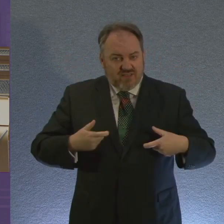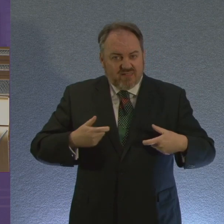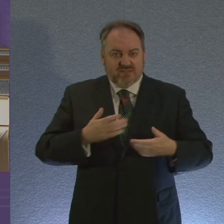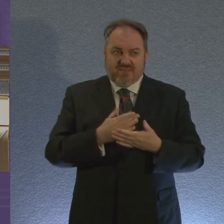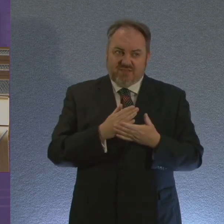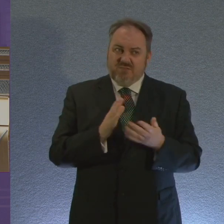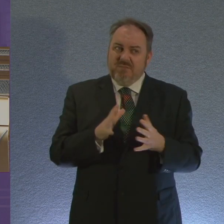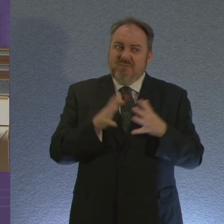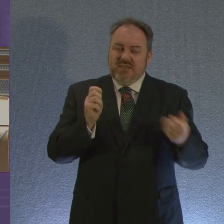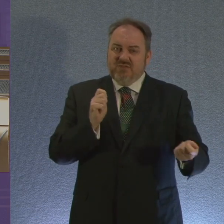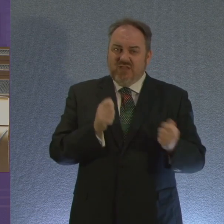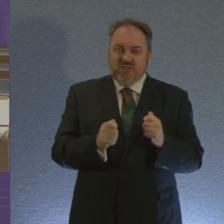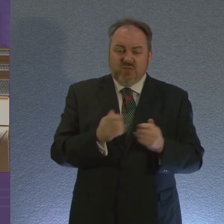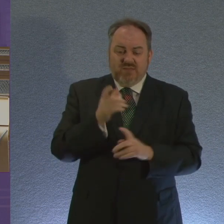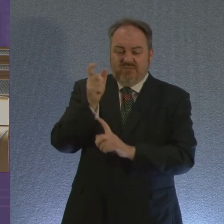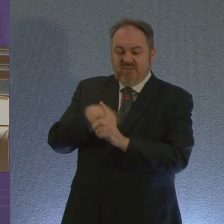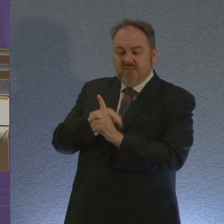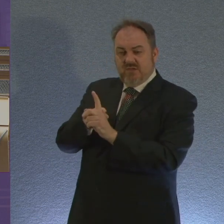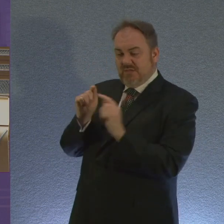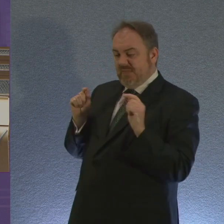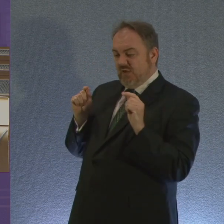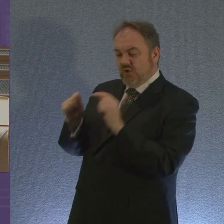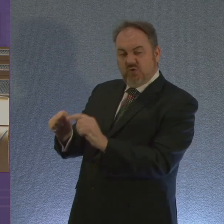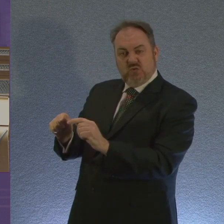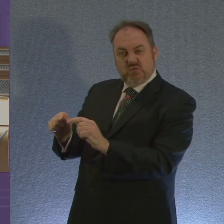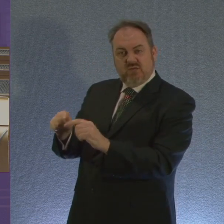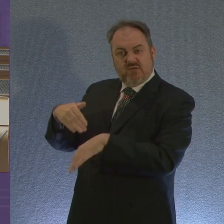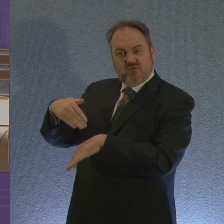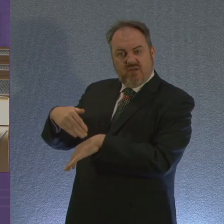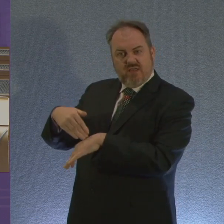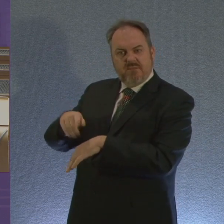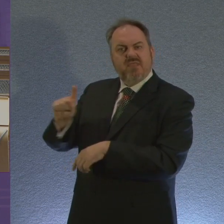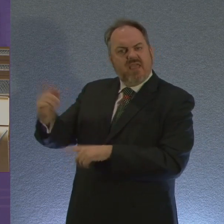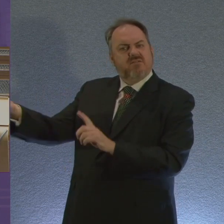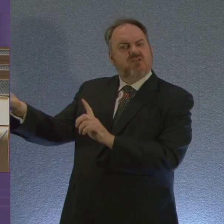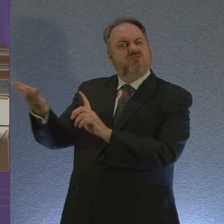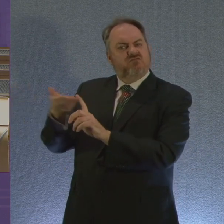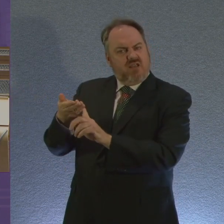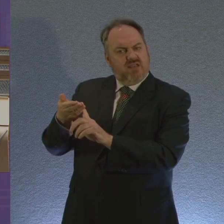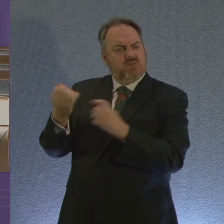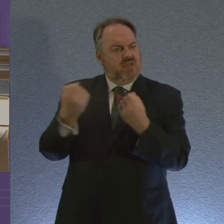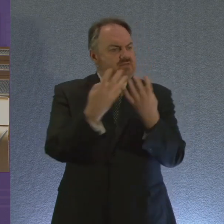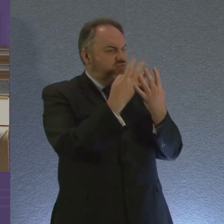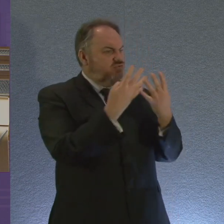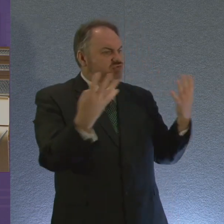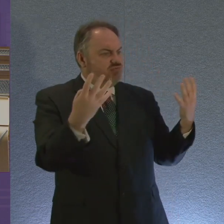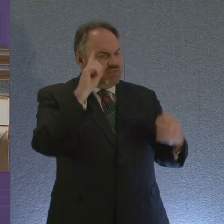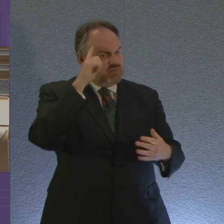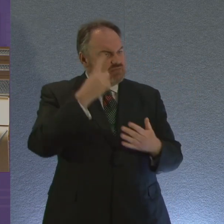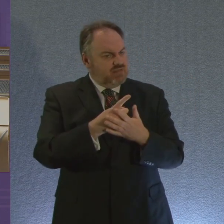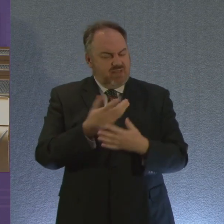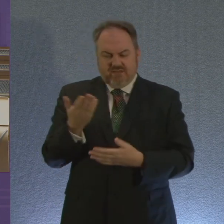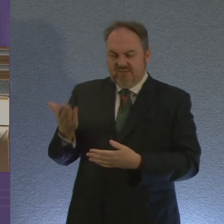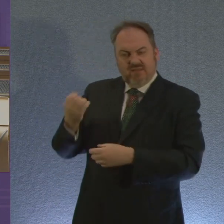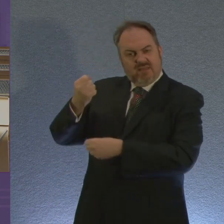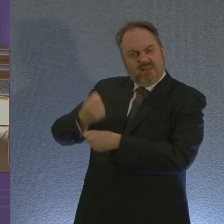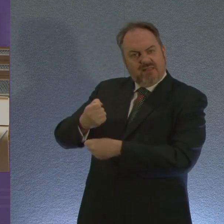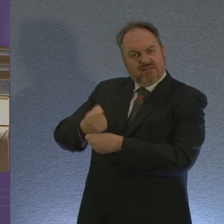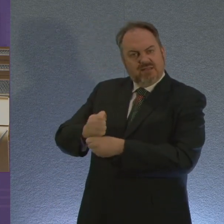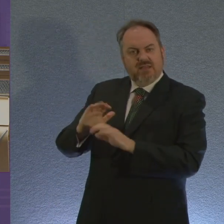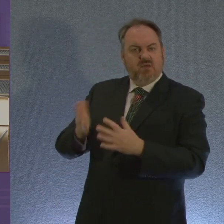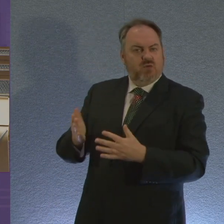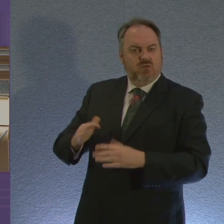right of an accused person to be tried in front of their peers, to have comparative justice, and that is the same justice as everyone else, is something that we do